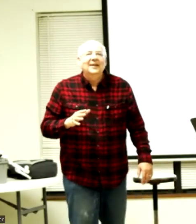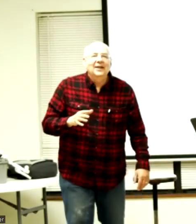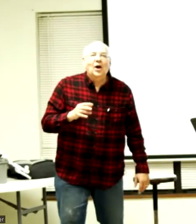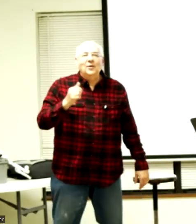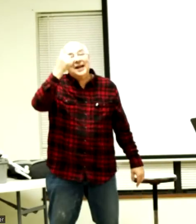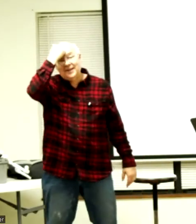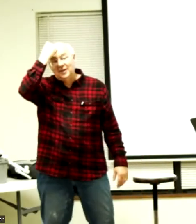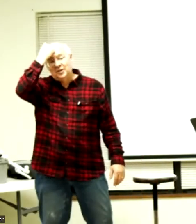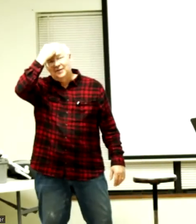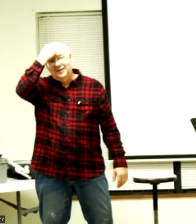No, not this.